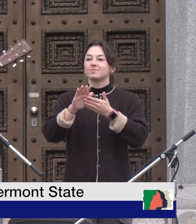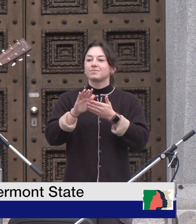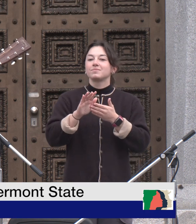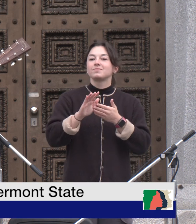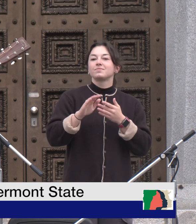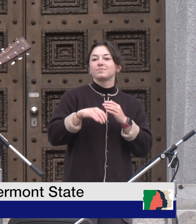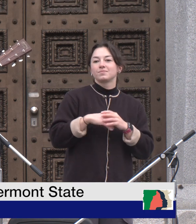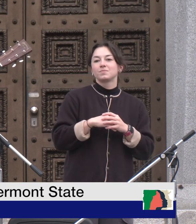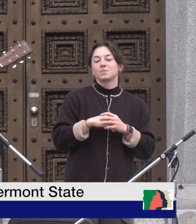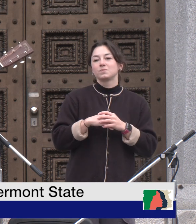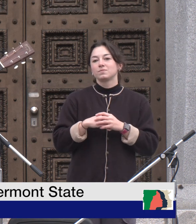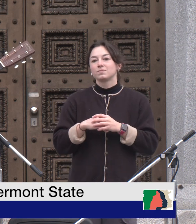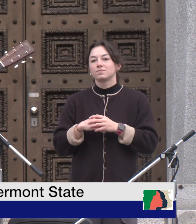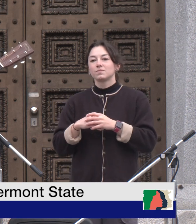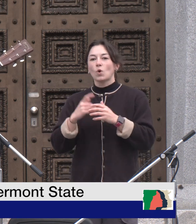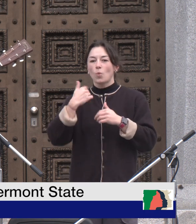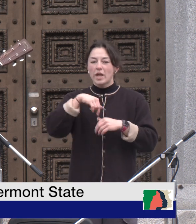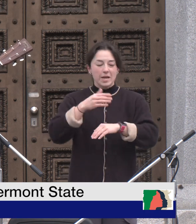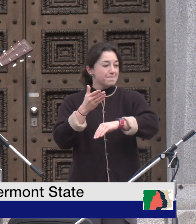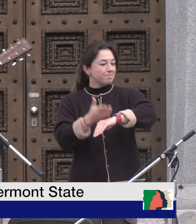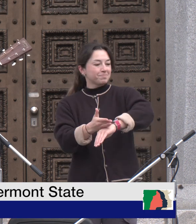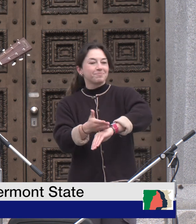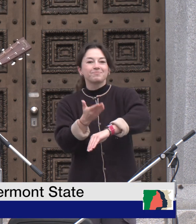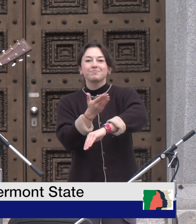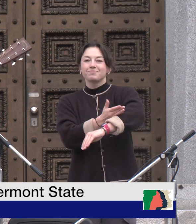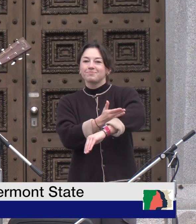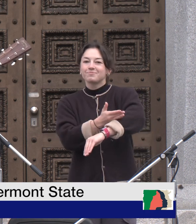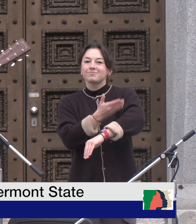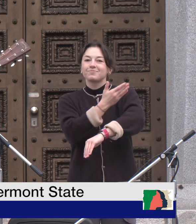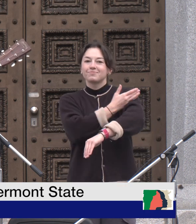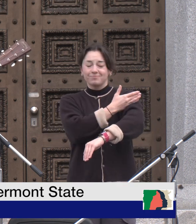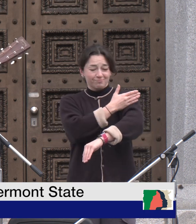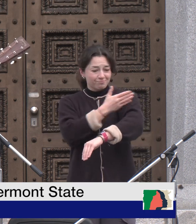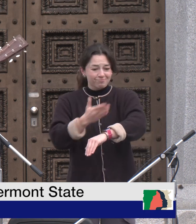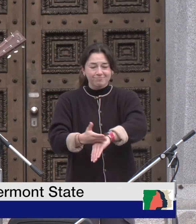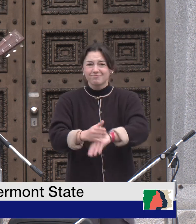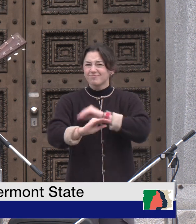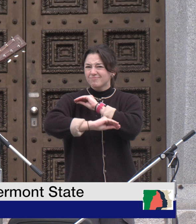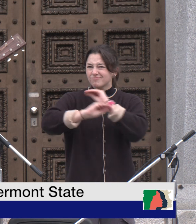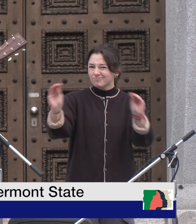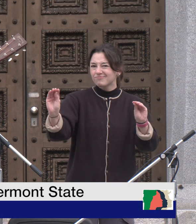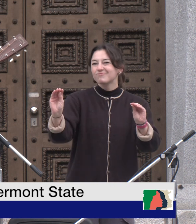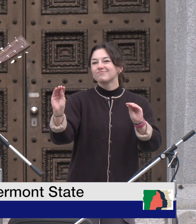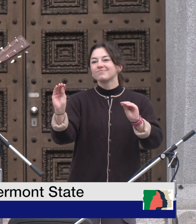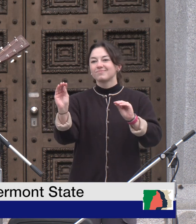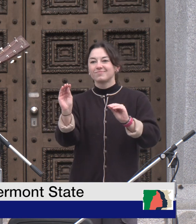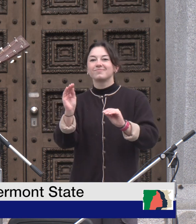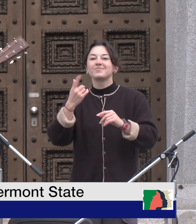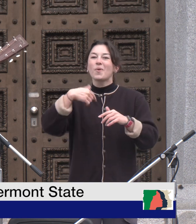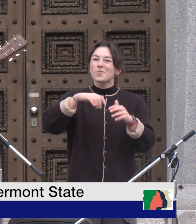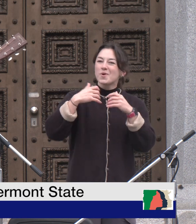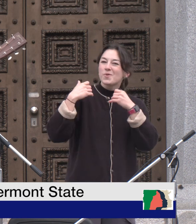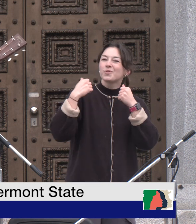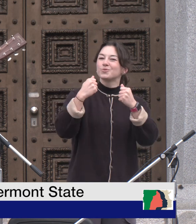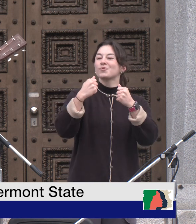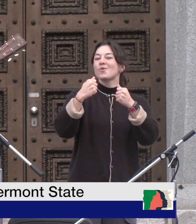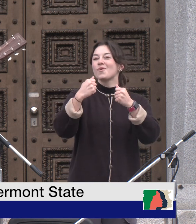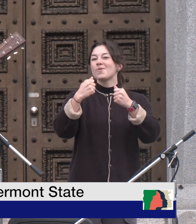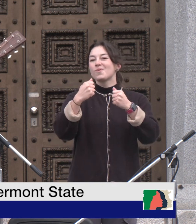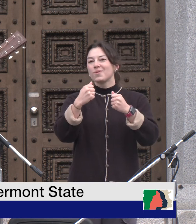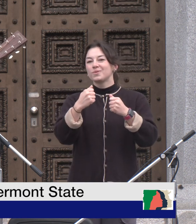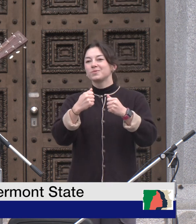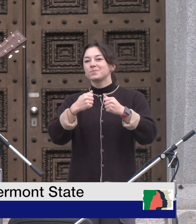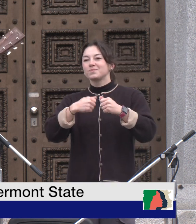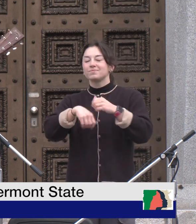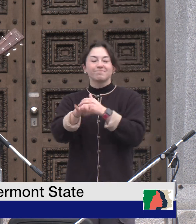that. We are moving forward. We are not going back. We are stronger than